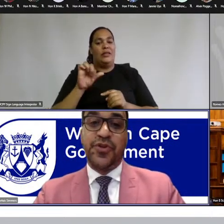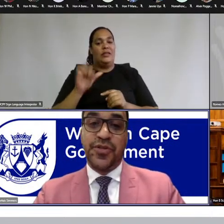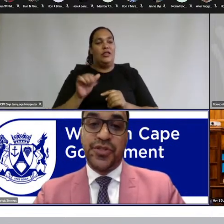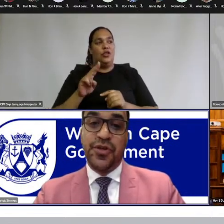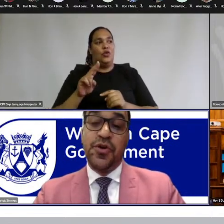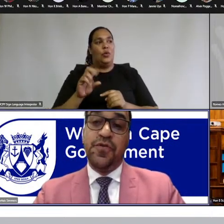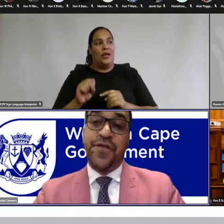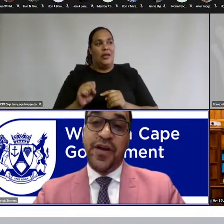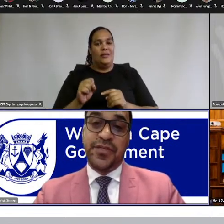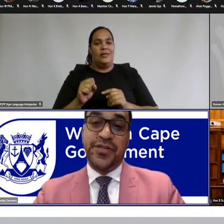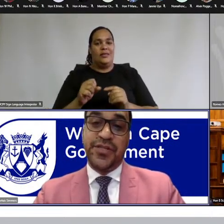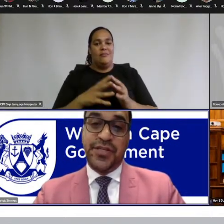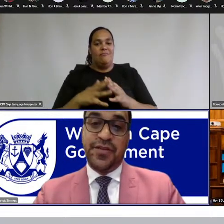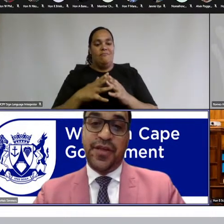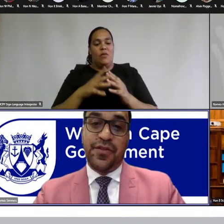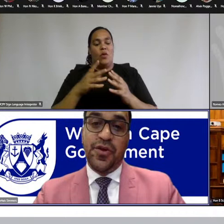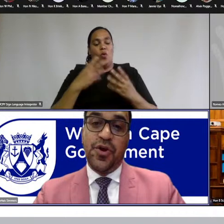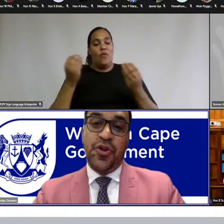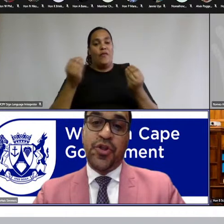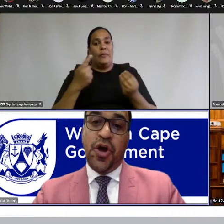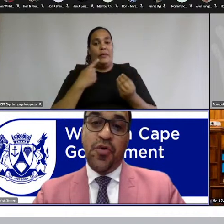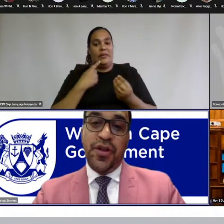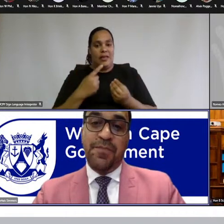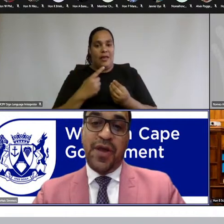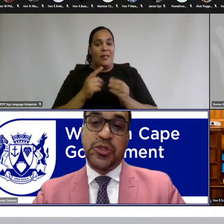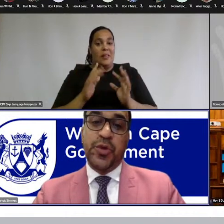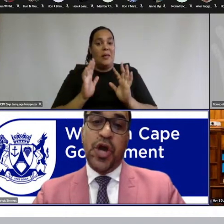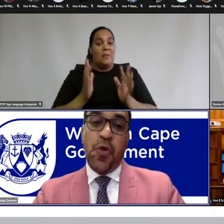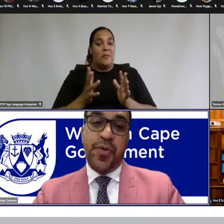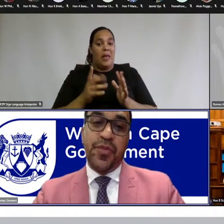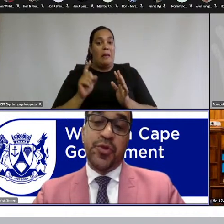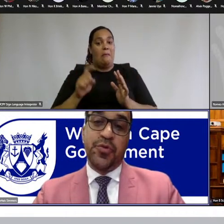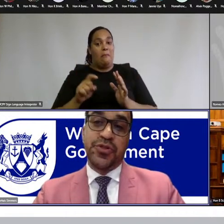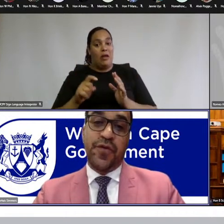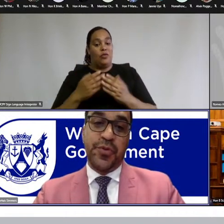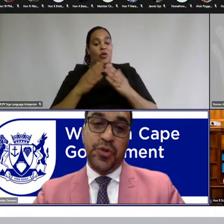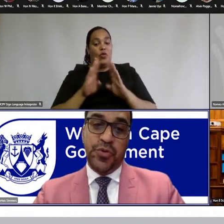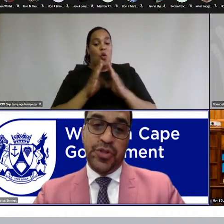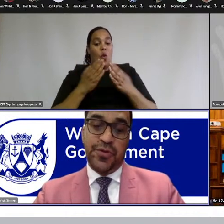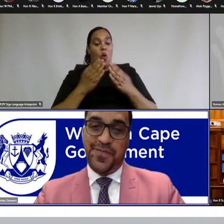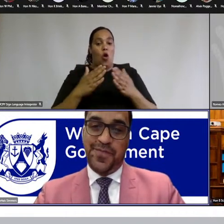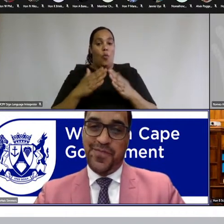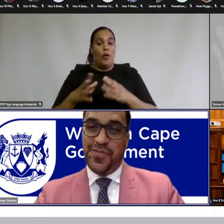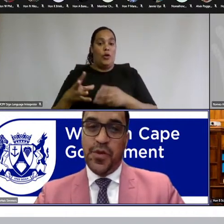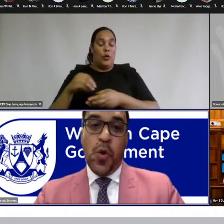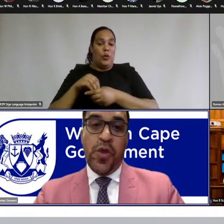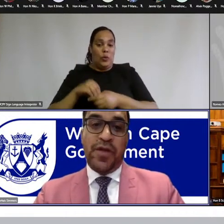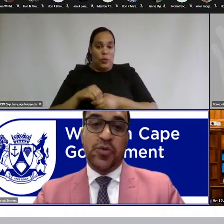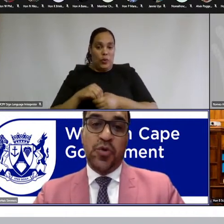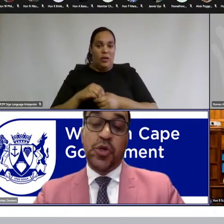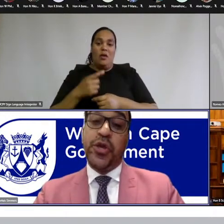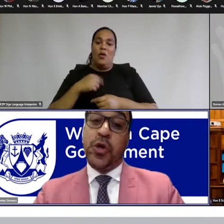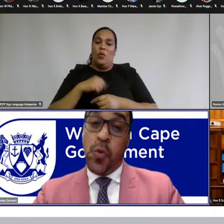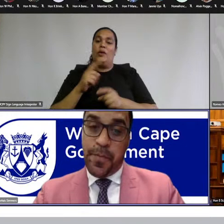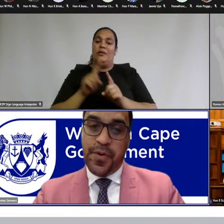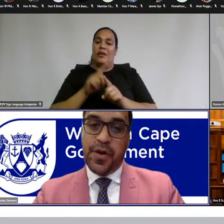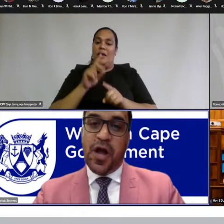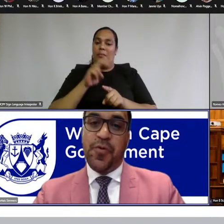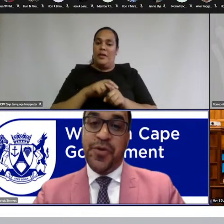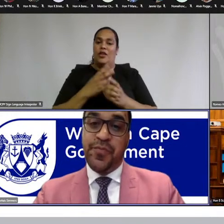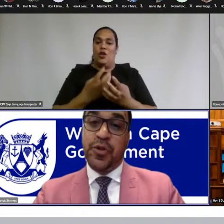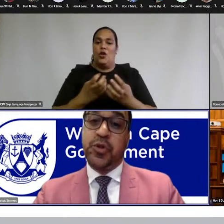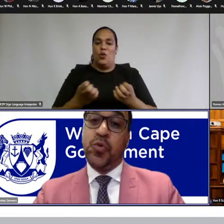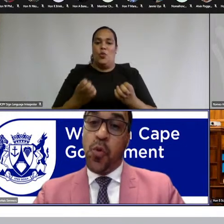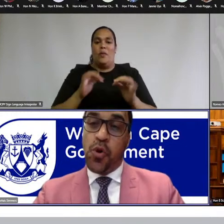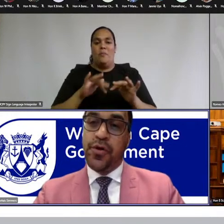President, Lyndon B. Johnson, who famously said that not only must we open the doors of opportunity, we must also equip